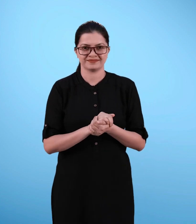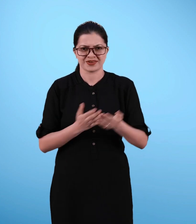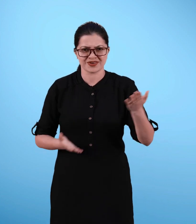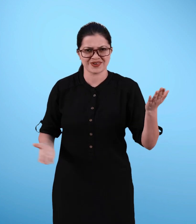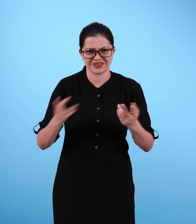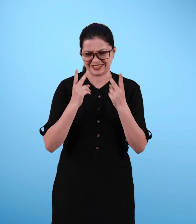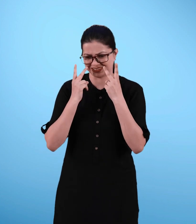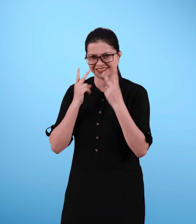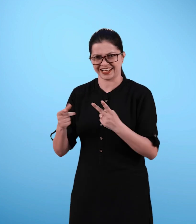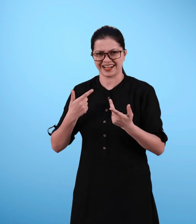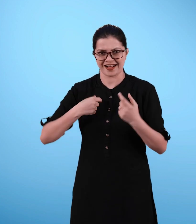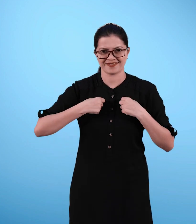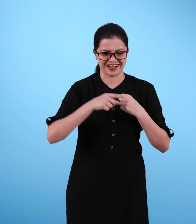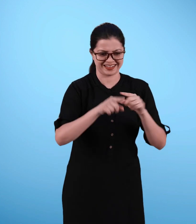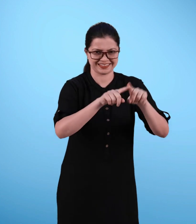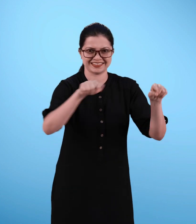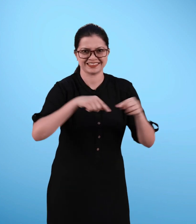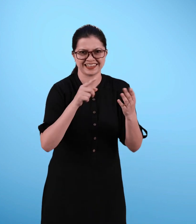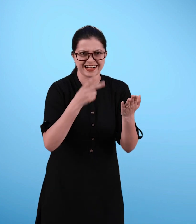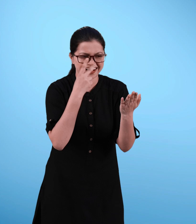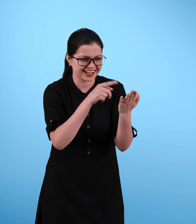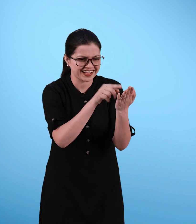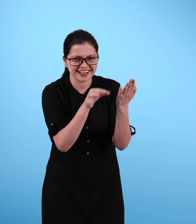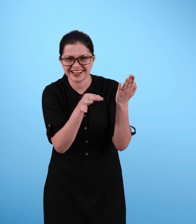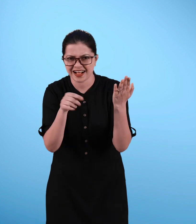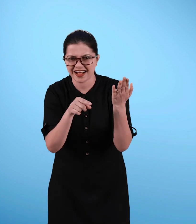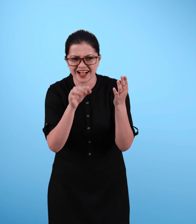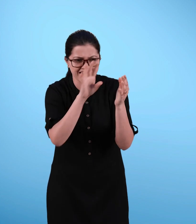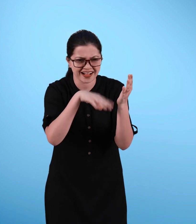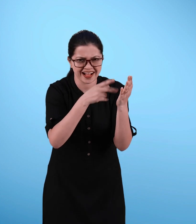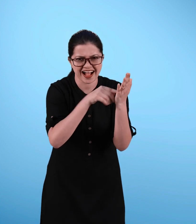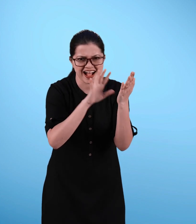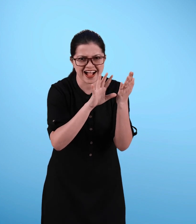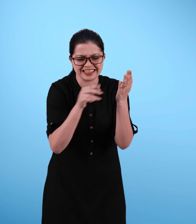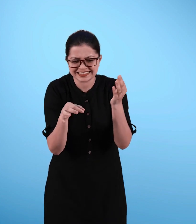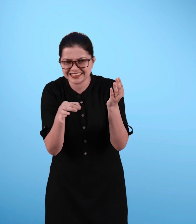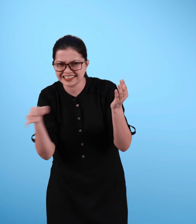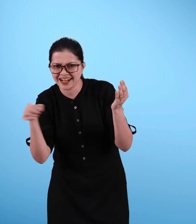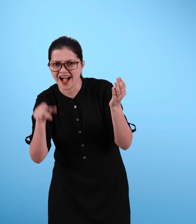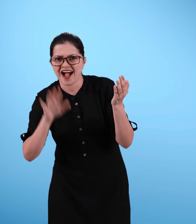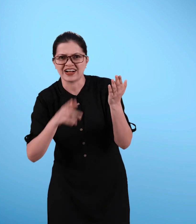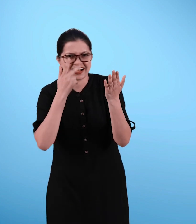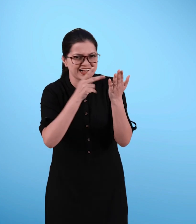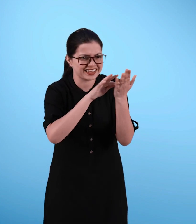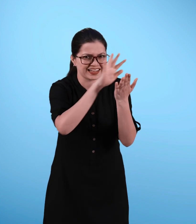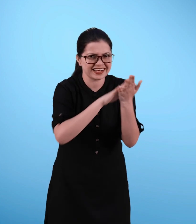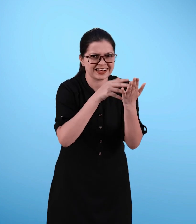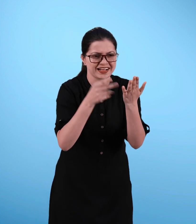If no loose yarns are visible, you can gently pull one out with a pin or a needle. We